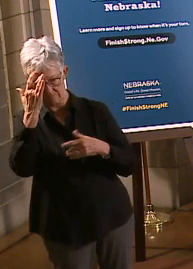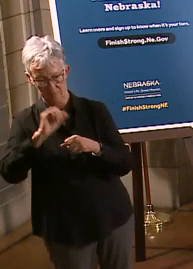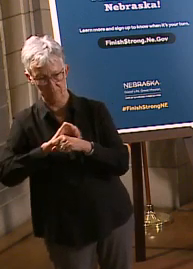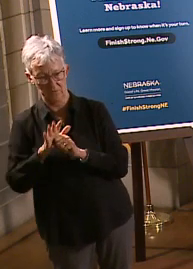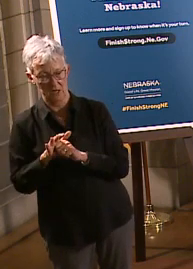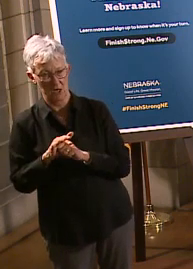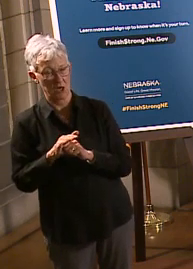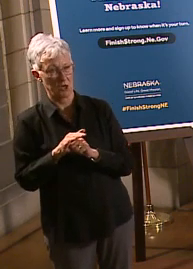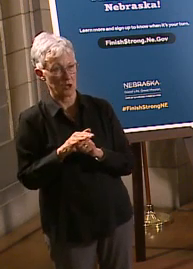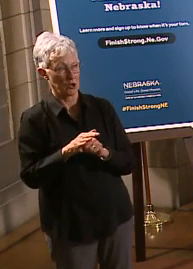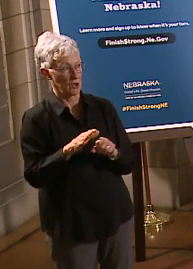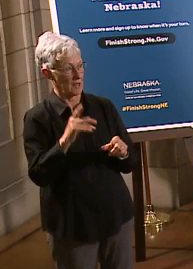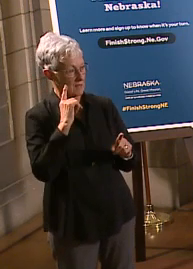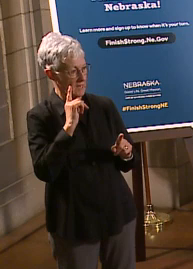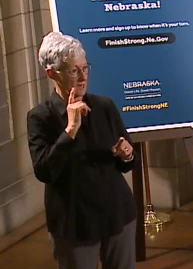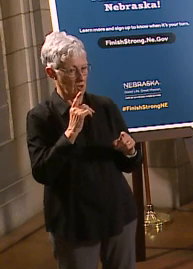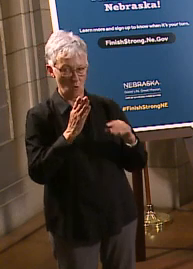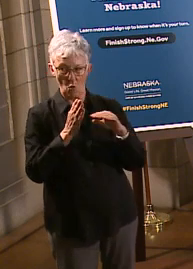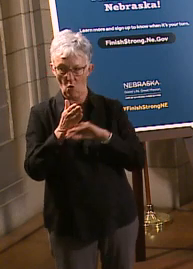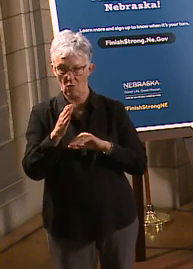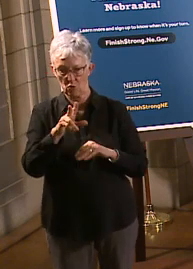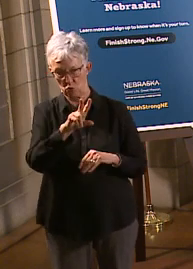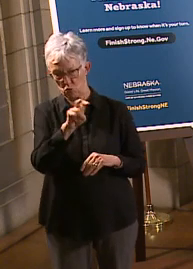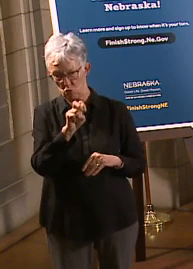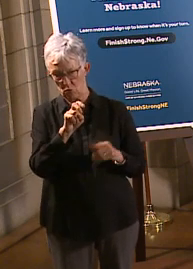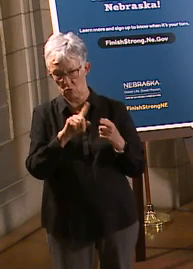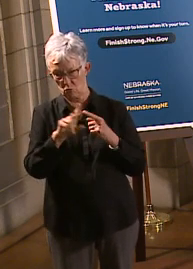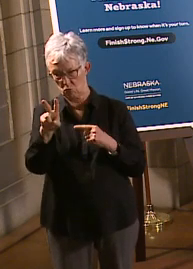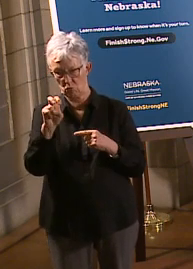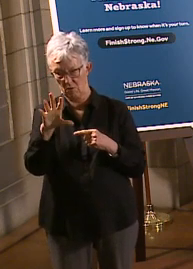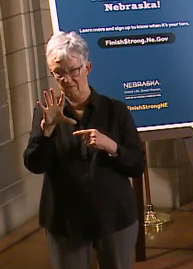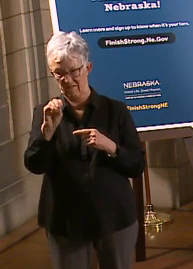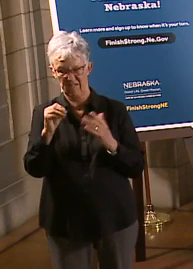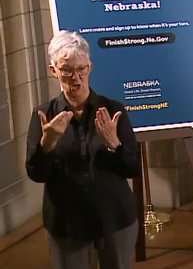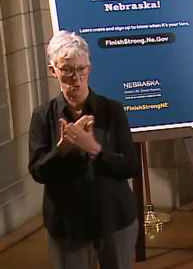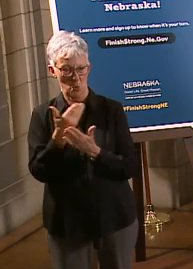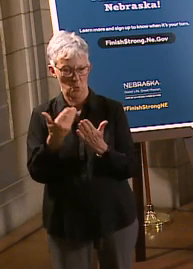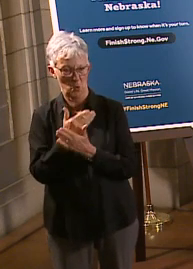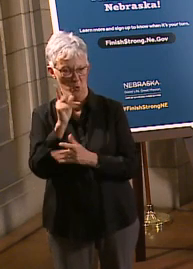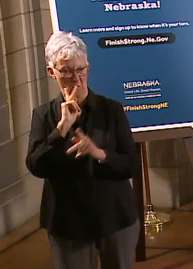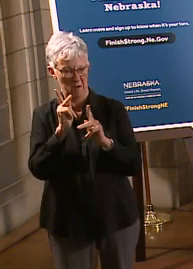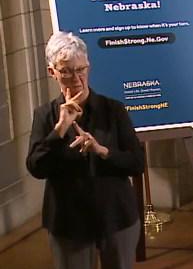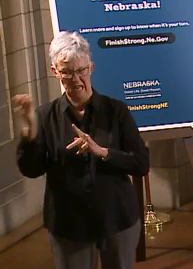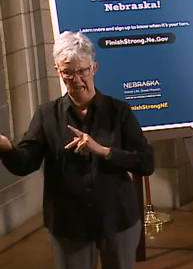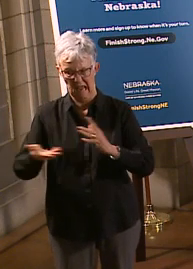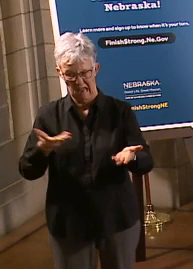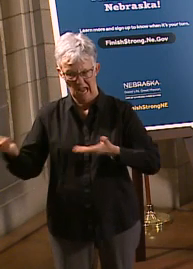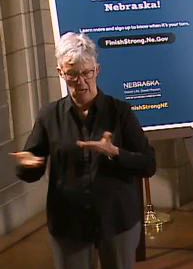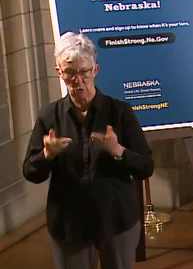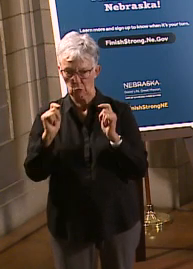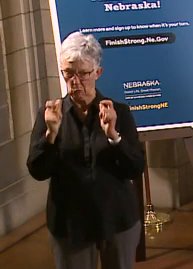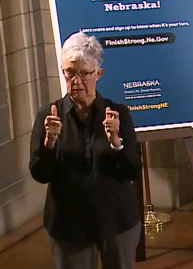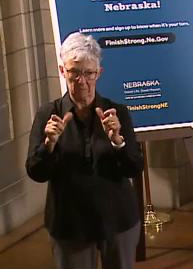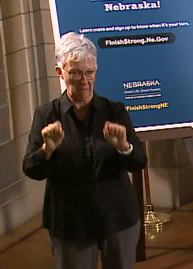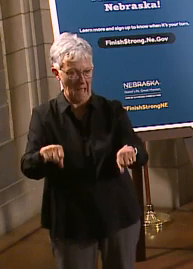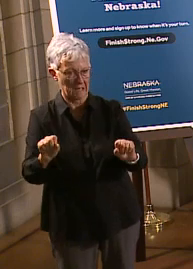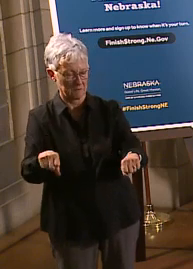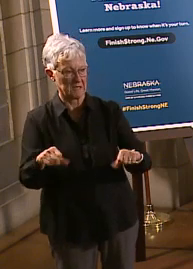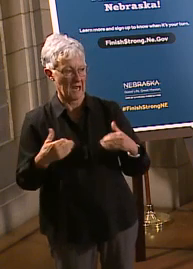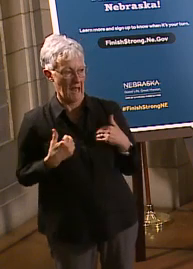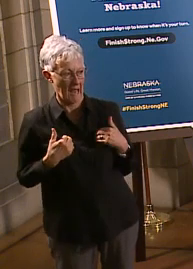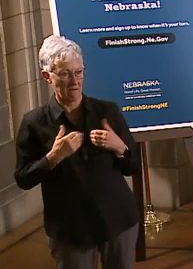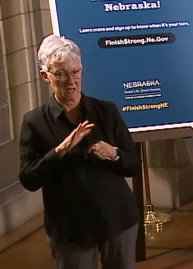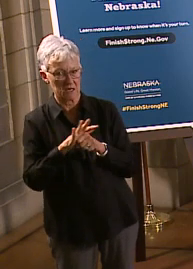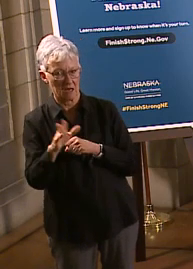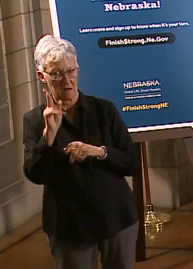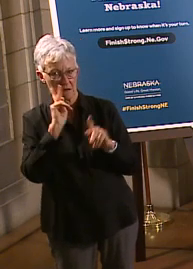the state, it's approximately 200 to 250 associates that we've added as quickly as we can to try to make sure that we have capacity